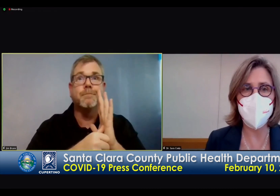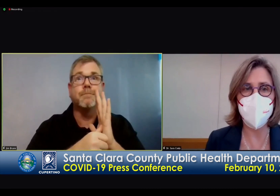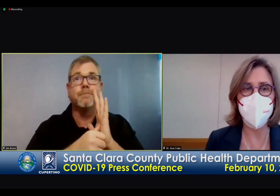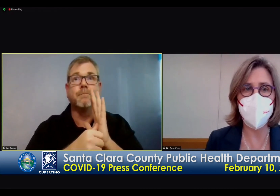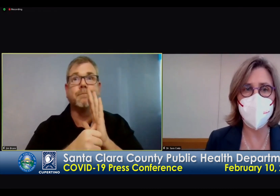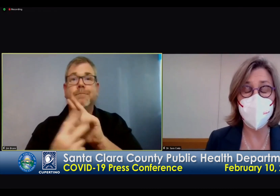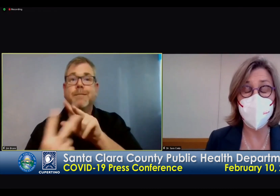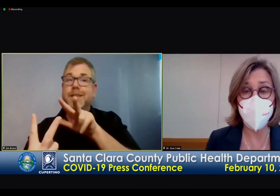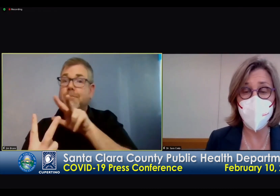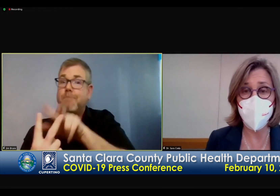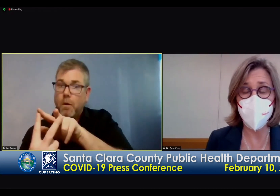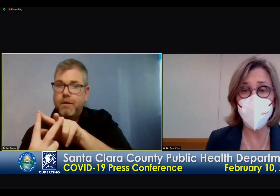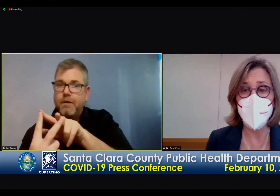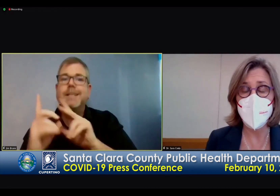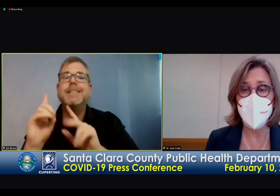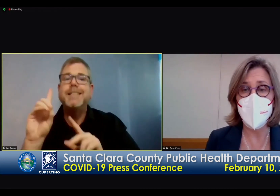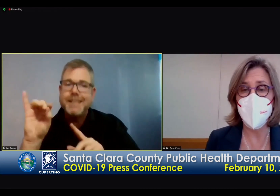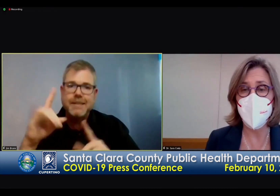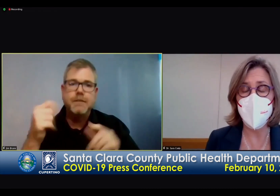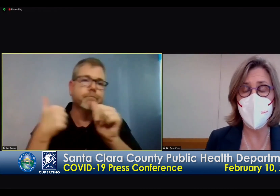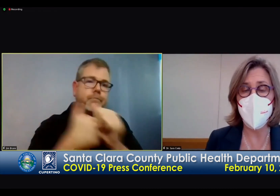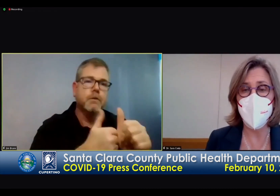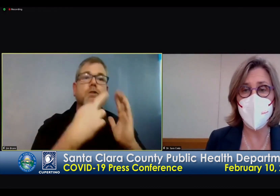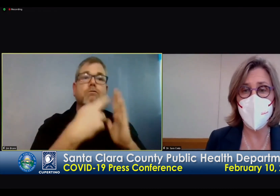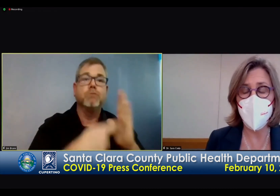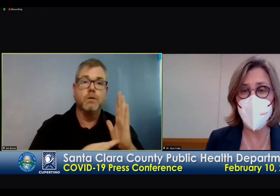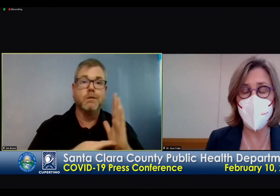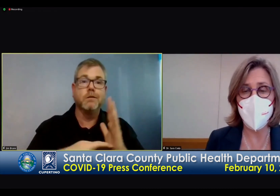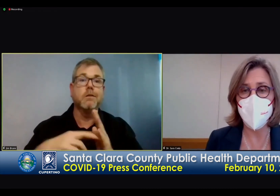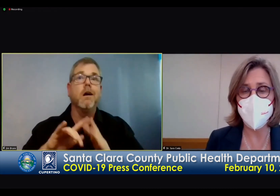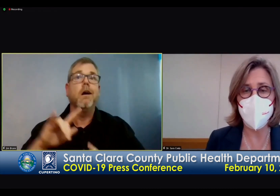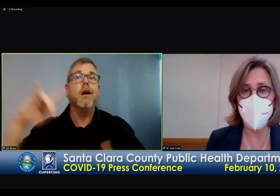from travel, they